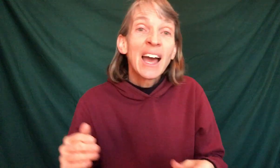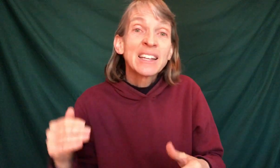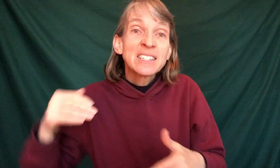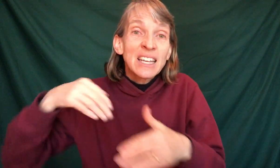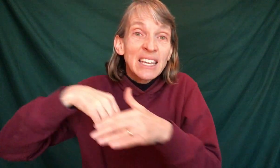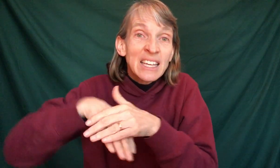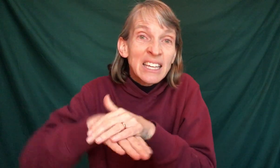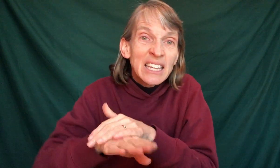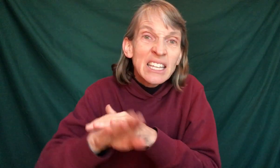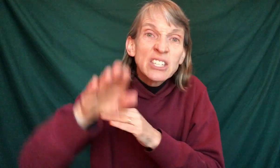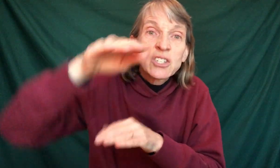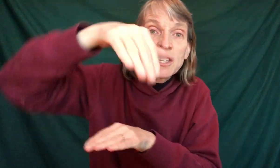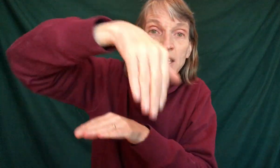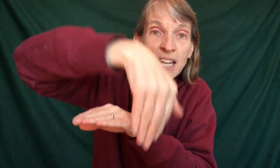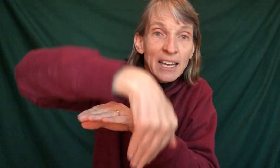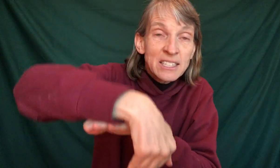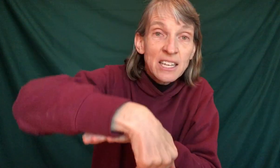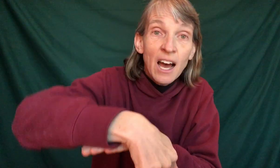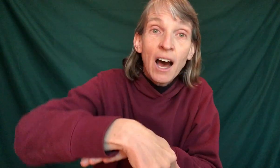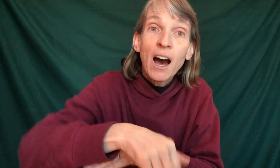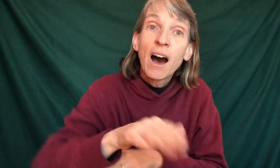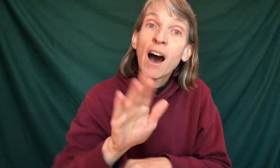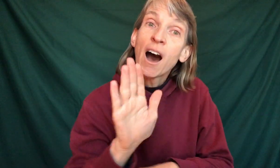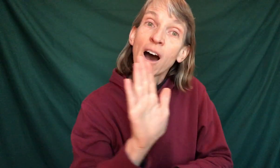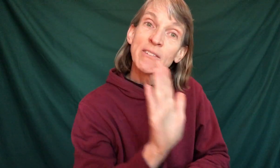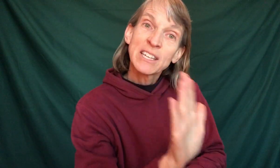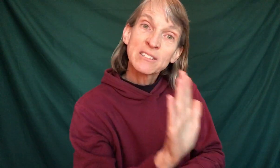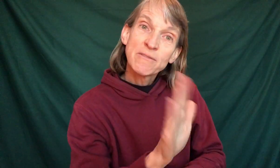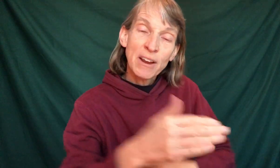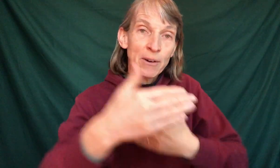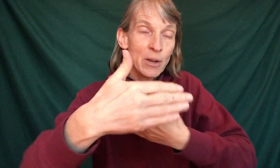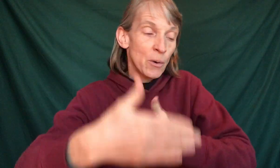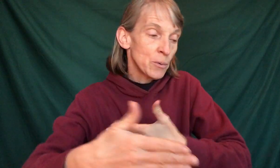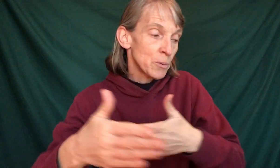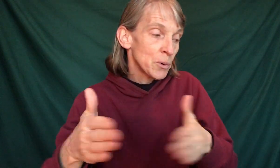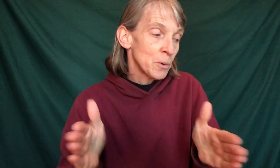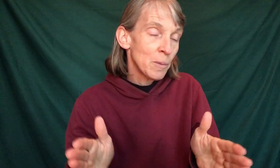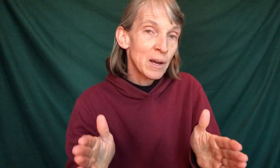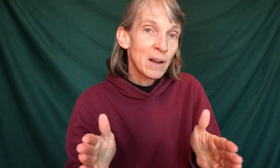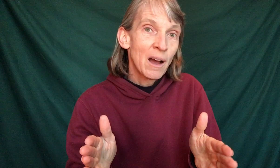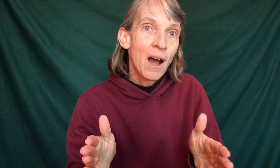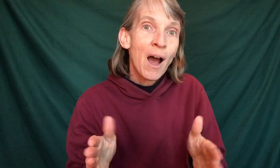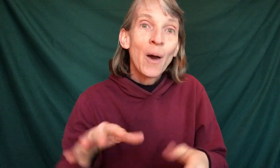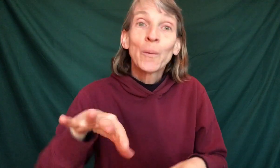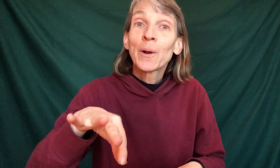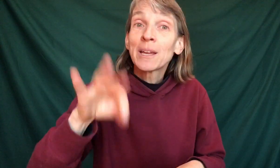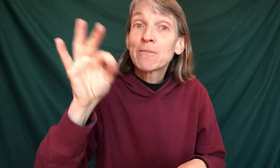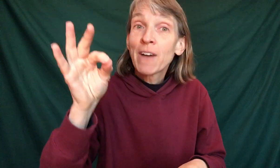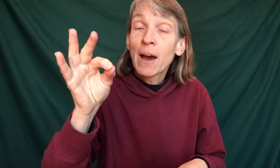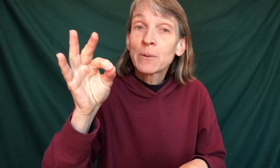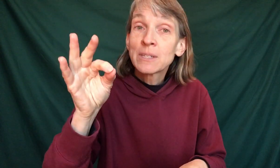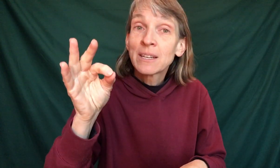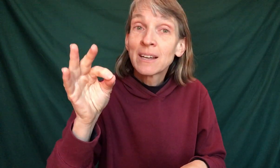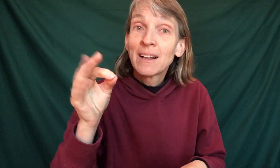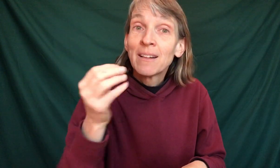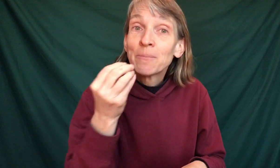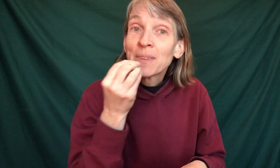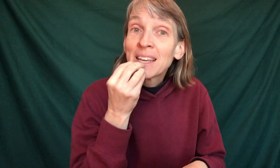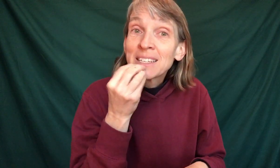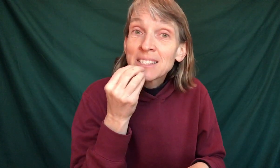And into the night of his very own room, where he found his